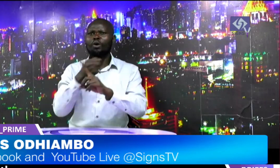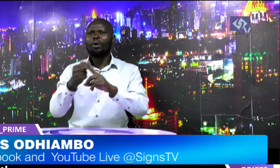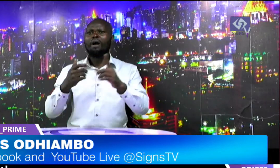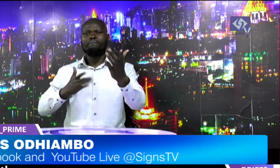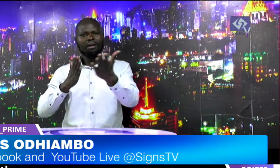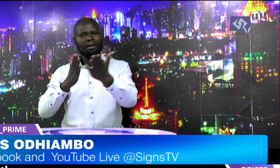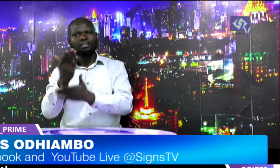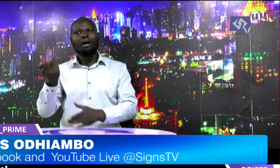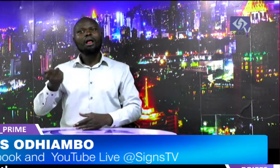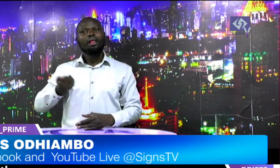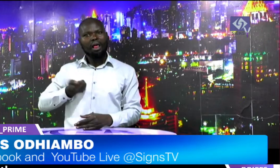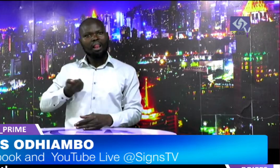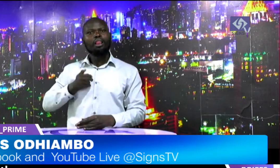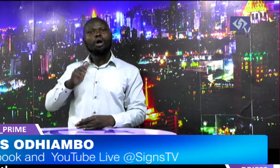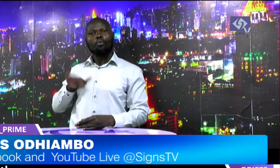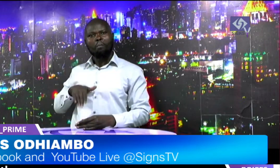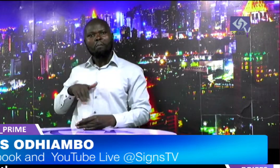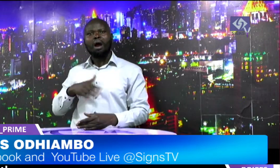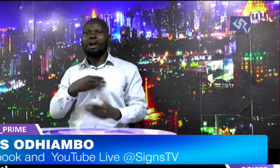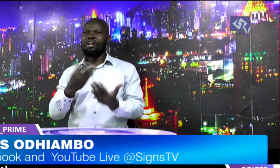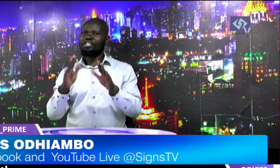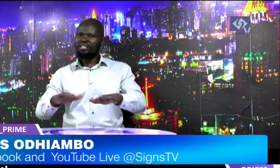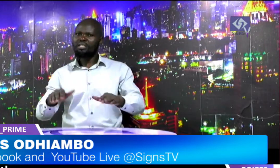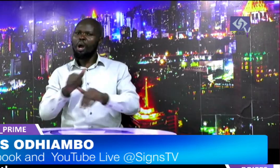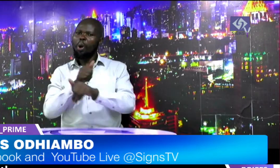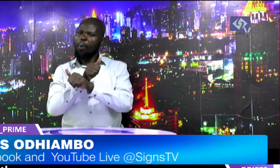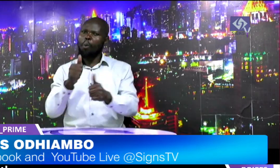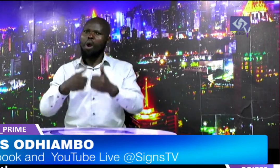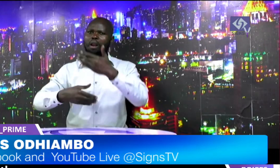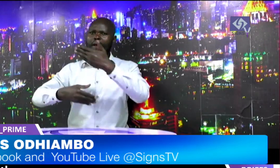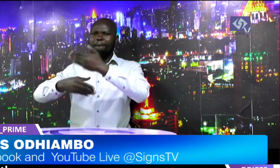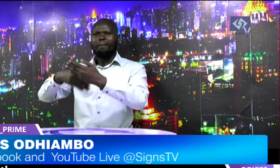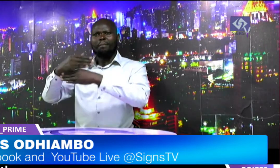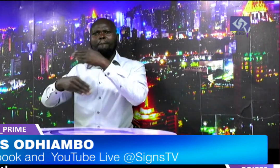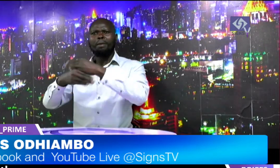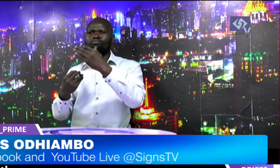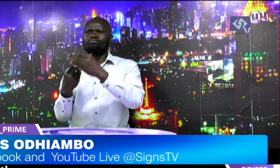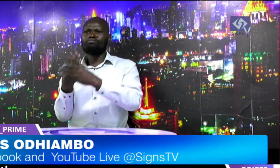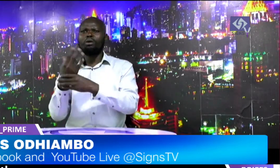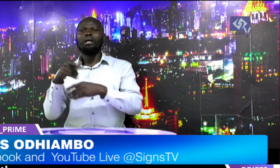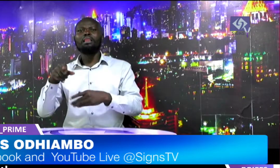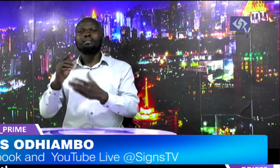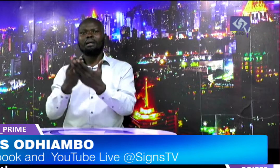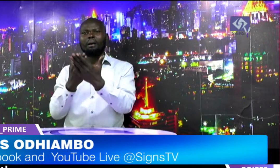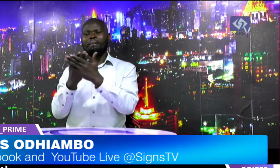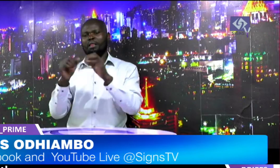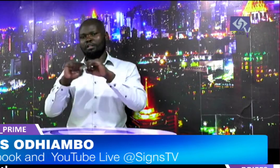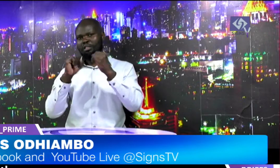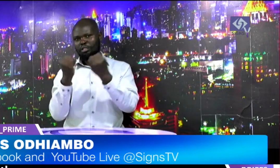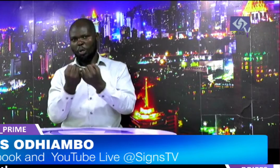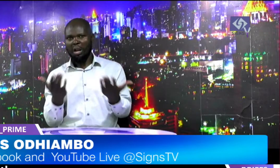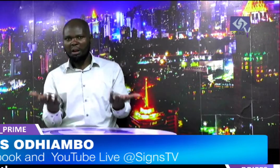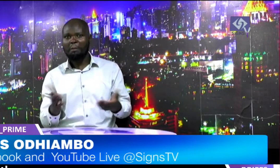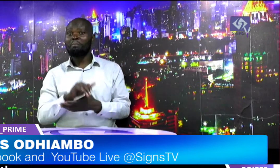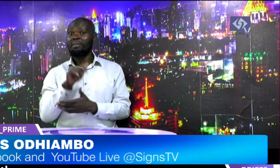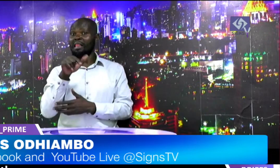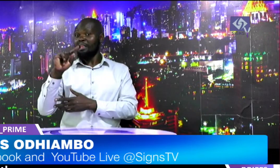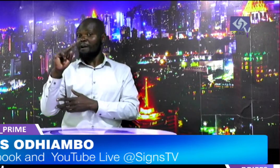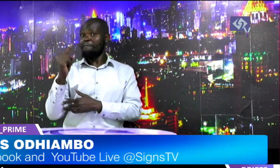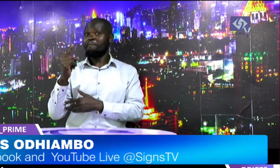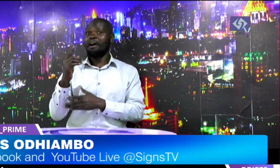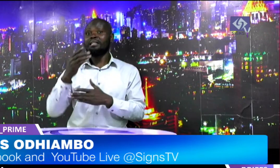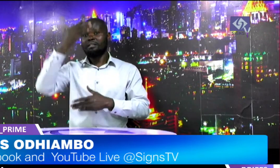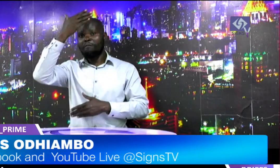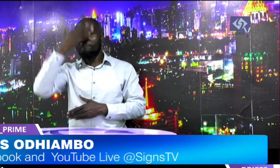women and children, as well building the capacity of the trainees in appropriate social norms.